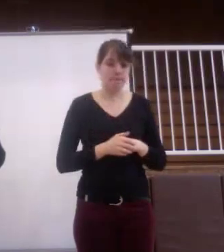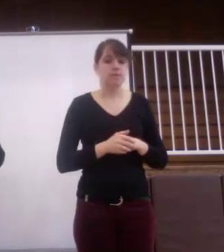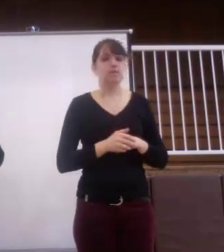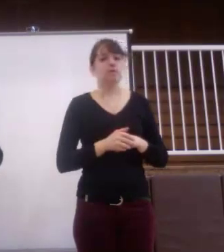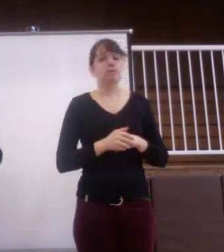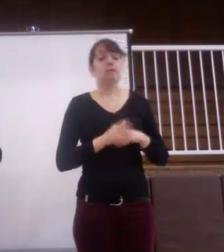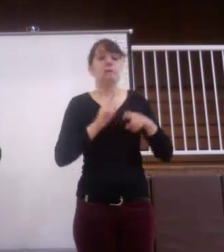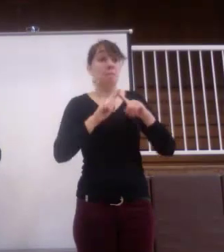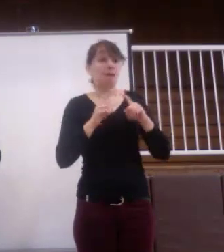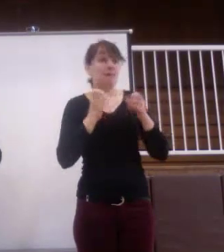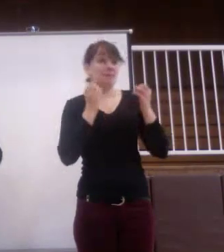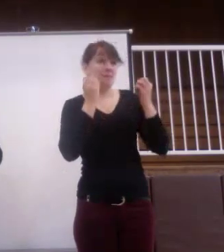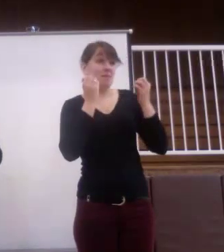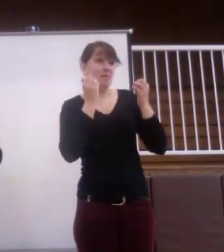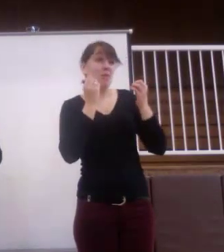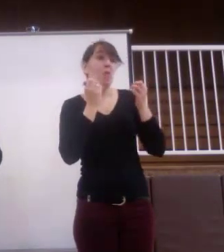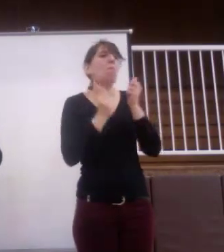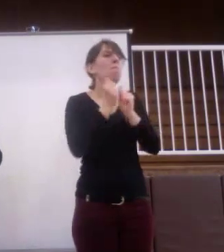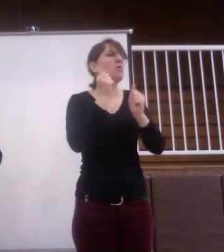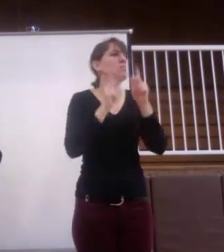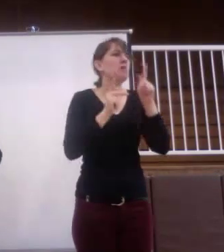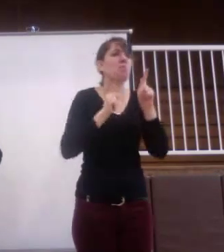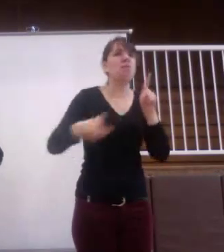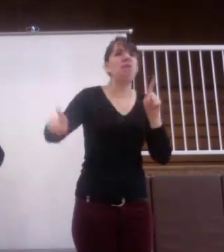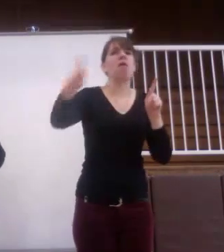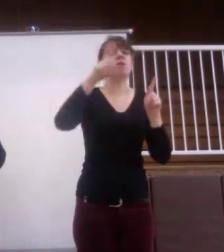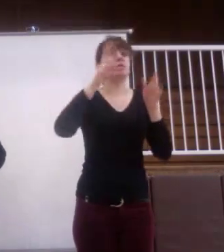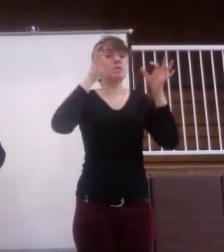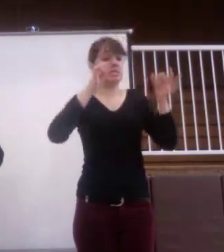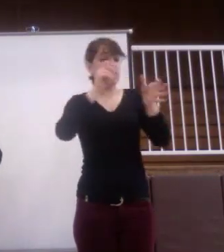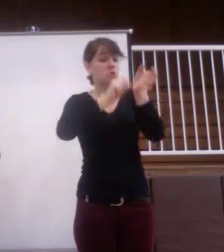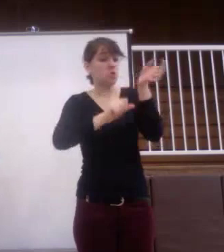But the vast majority of people who would choose suicide